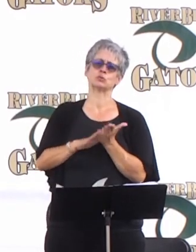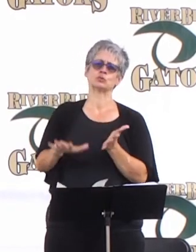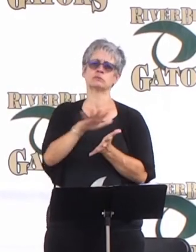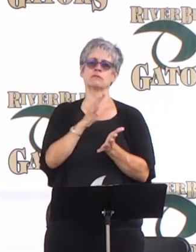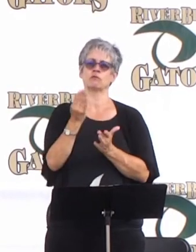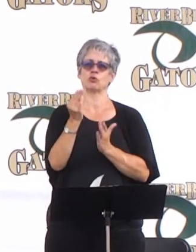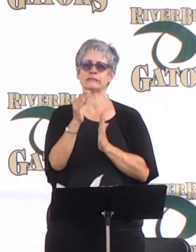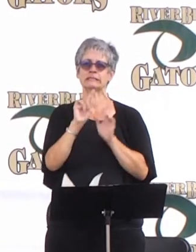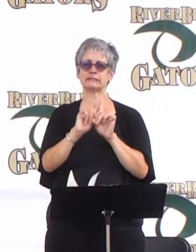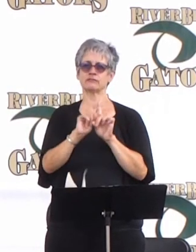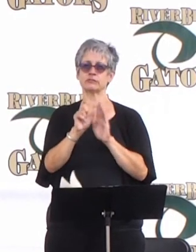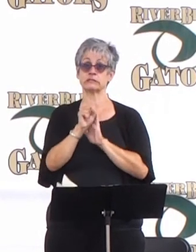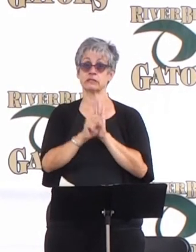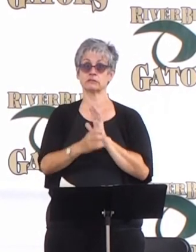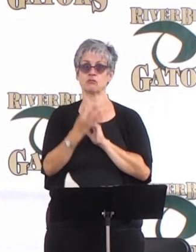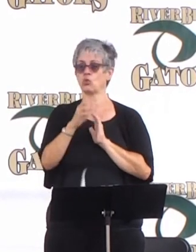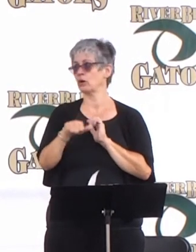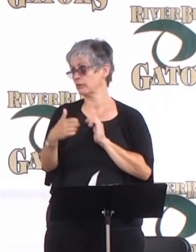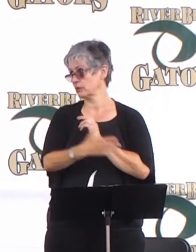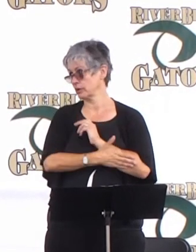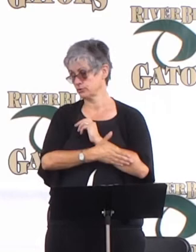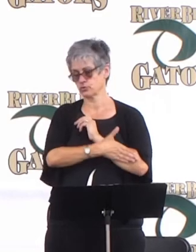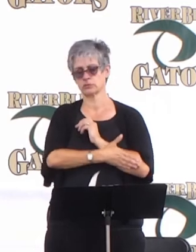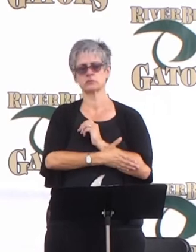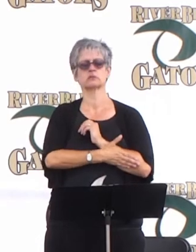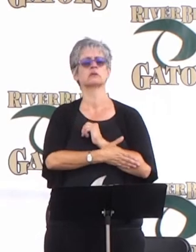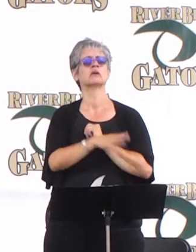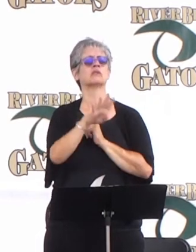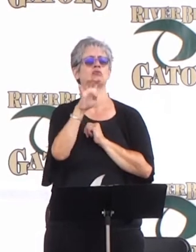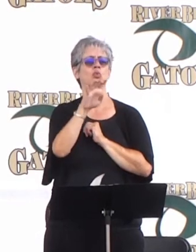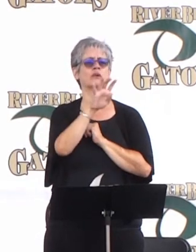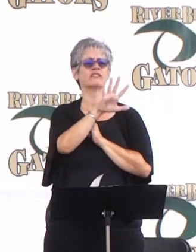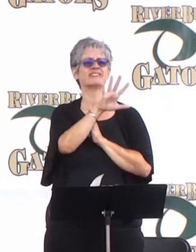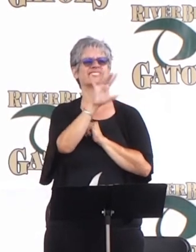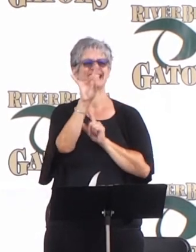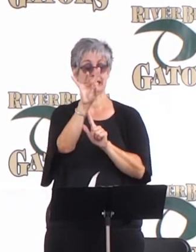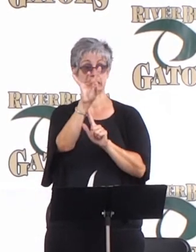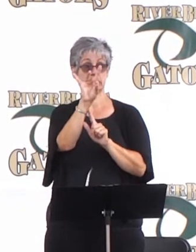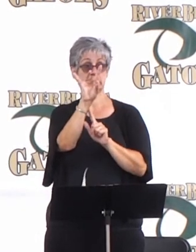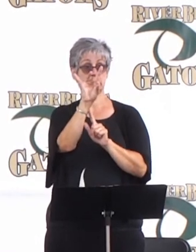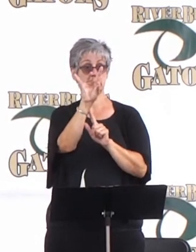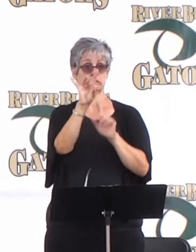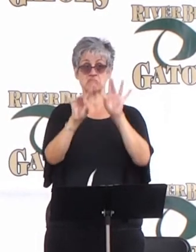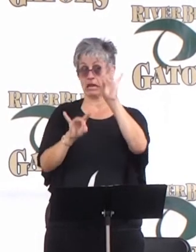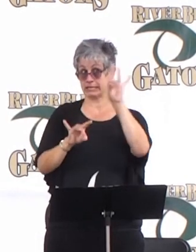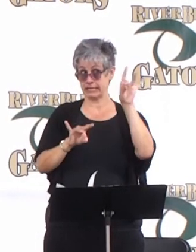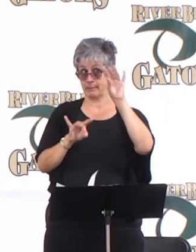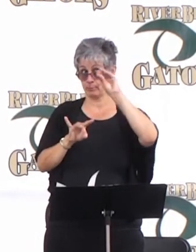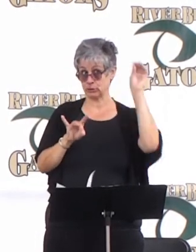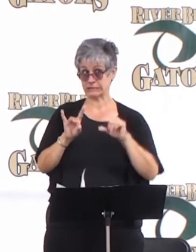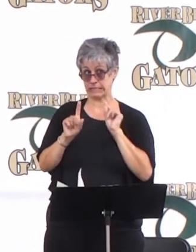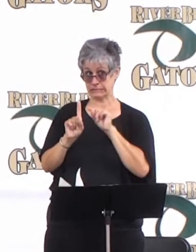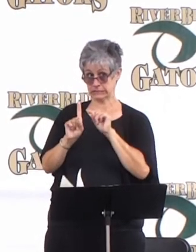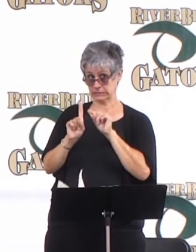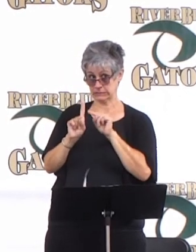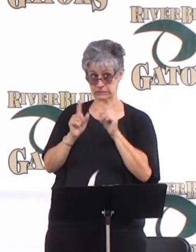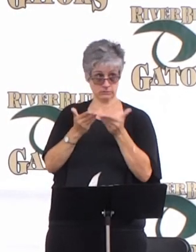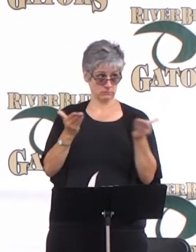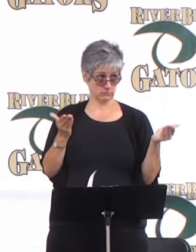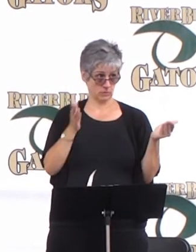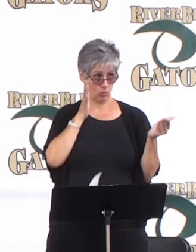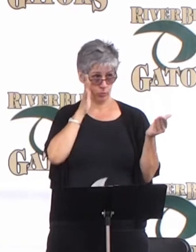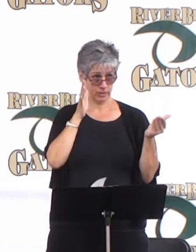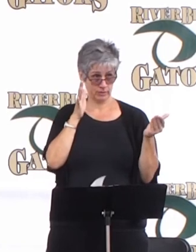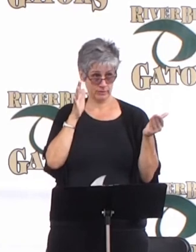and 4 other countries. 458, or 88%, of these young leaders before you will be going their